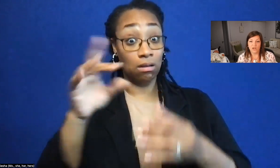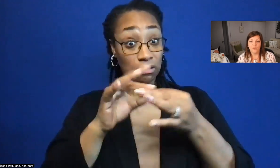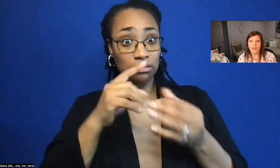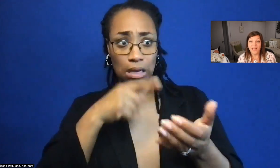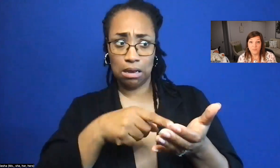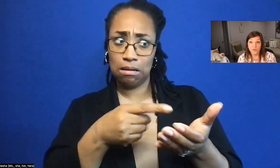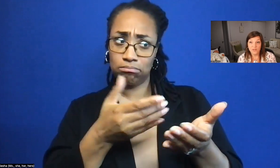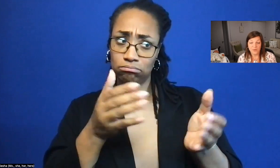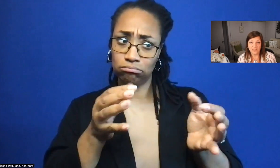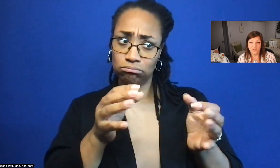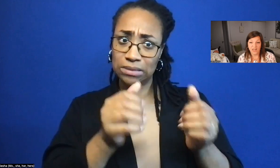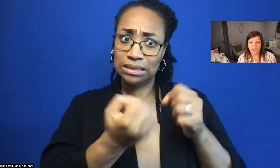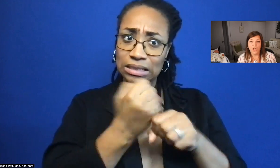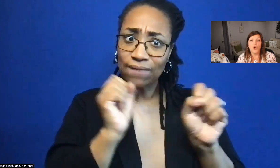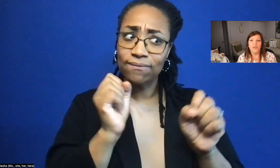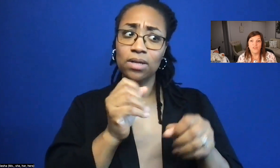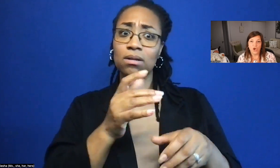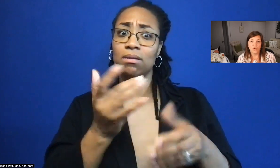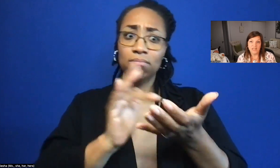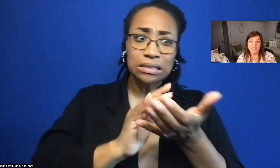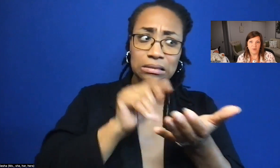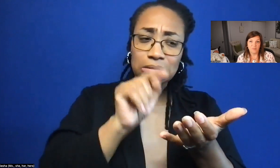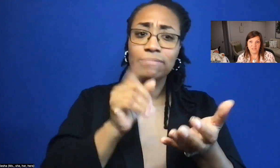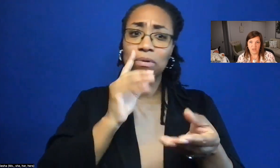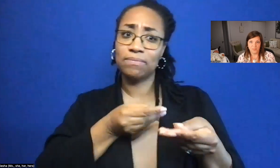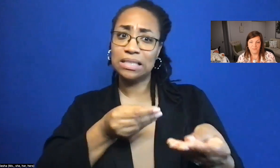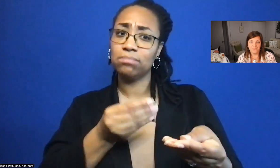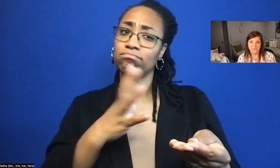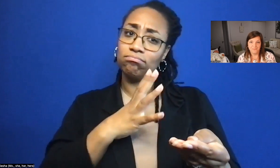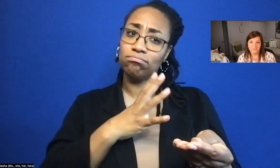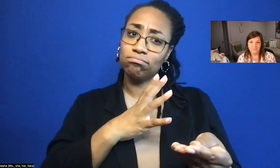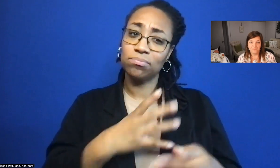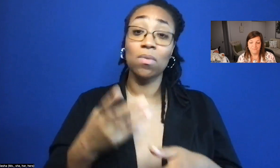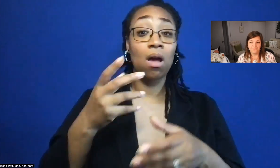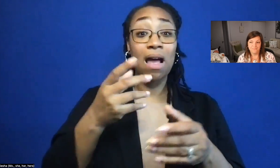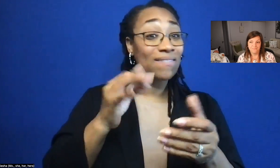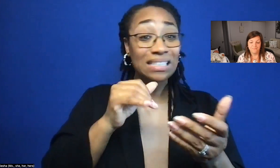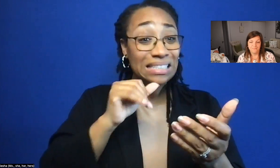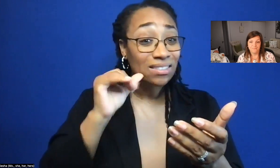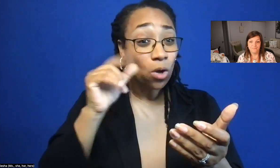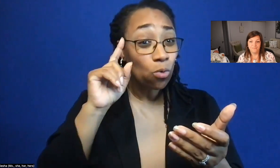are compatible with breastfeeding with no need to pump and dump.